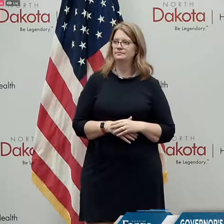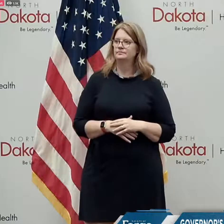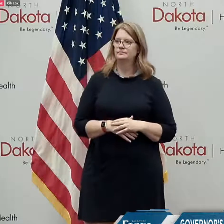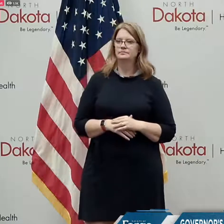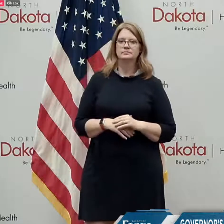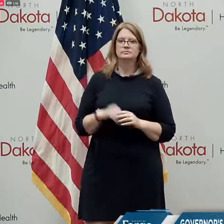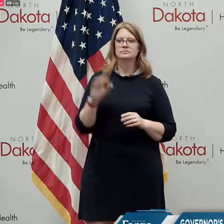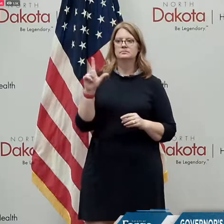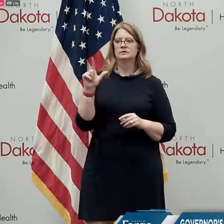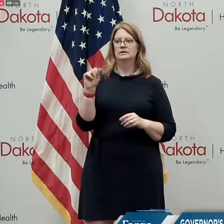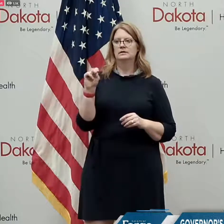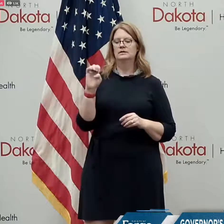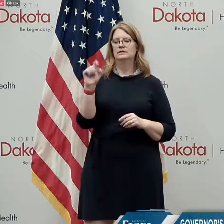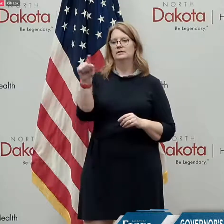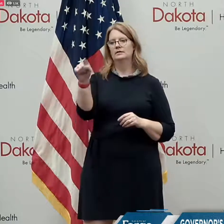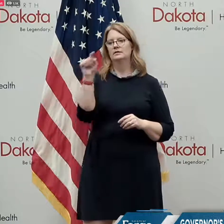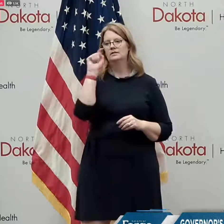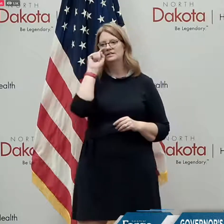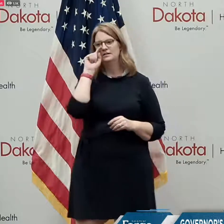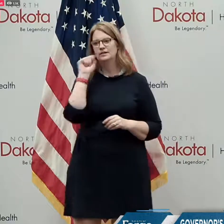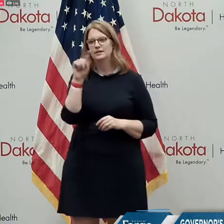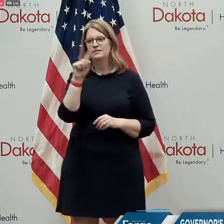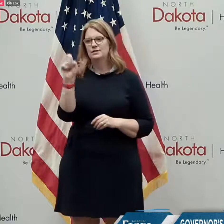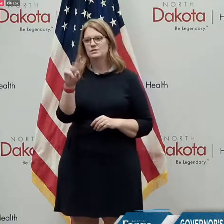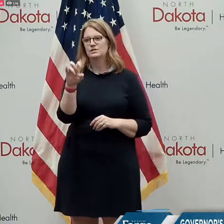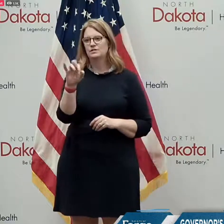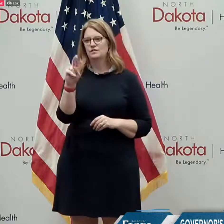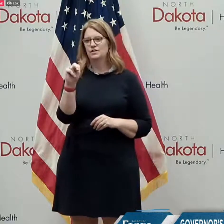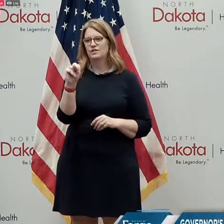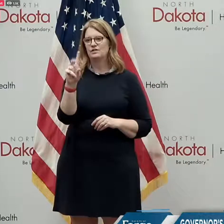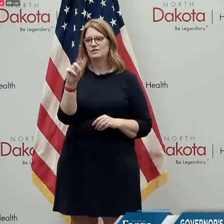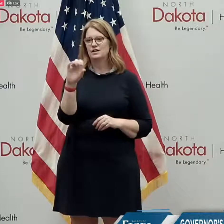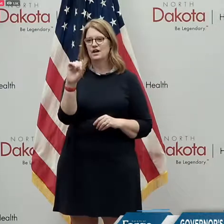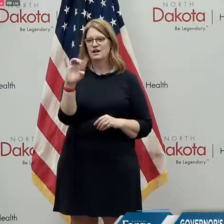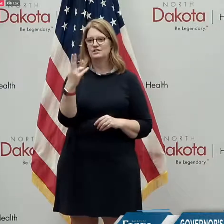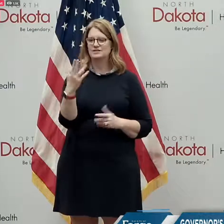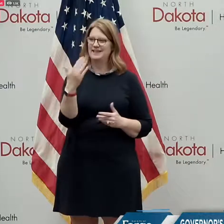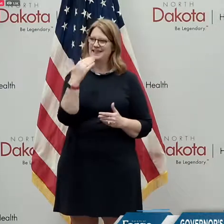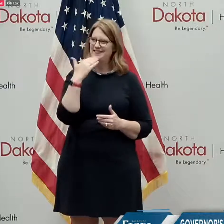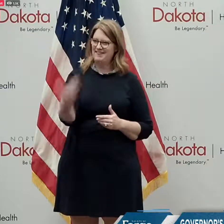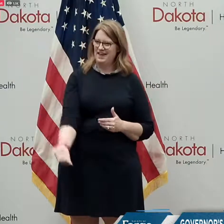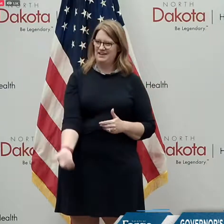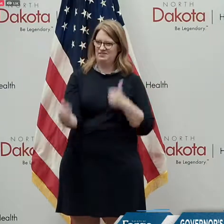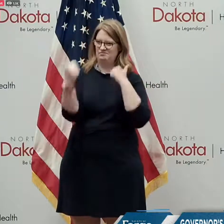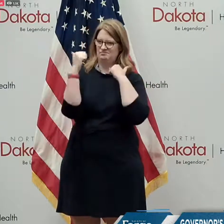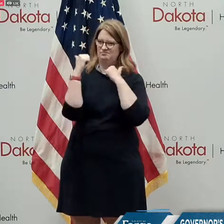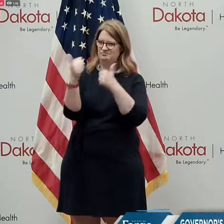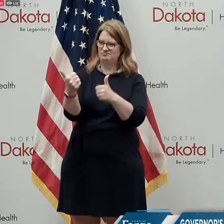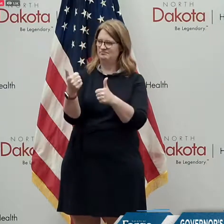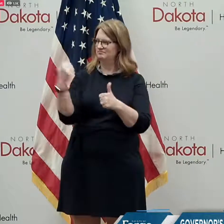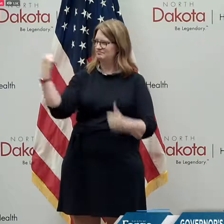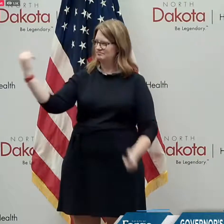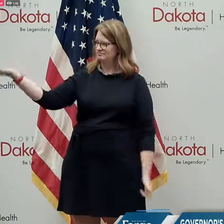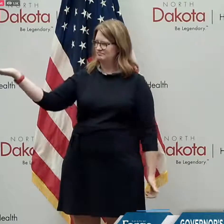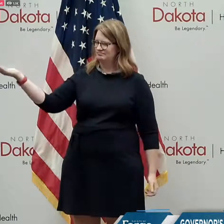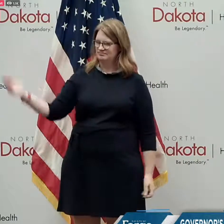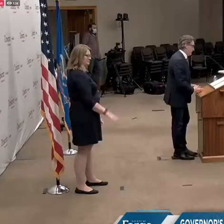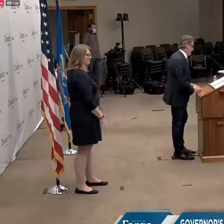Lane? I actually have a question for Vern Dosh. Thank you very much, Lane. We have Vern Dosh coming up.